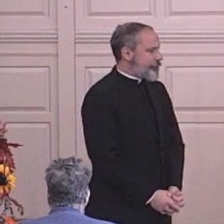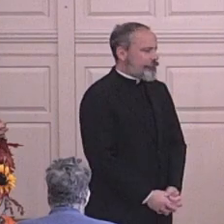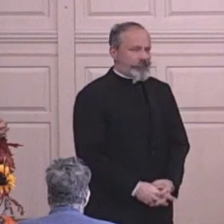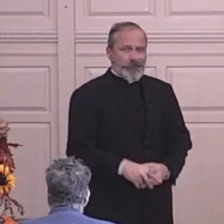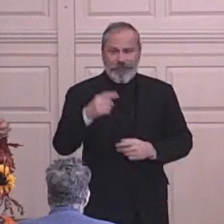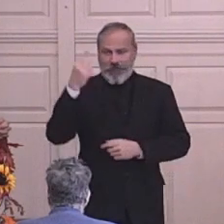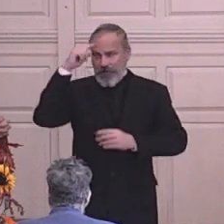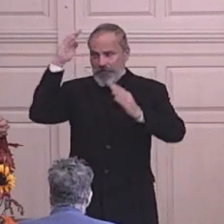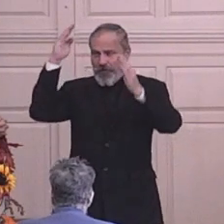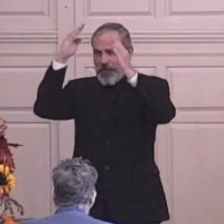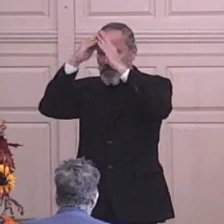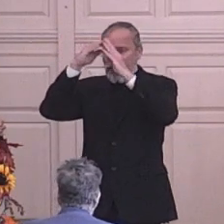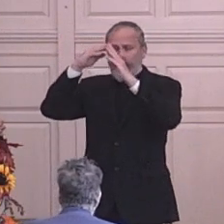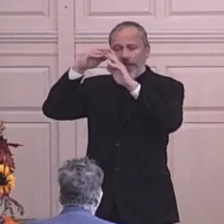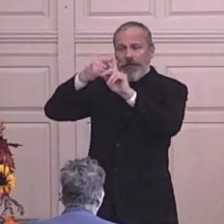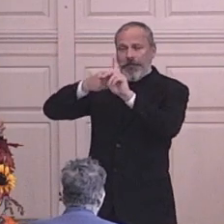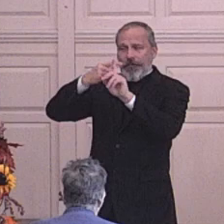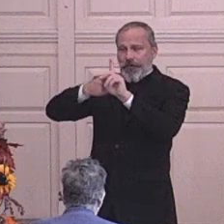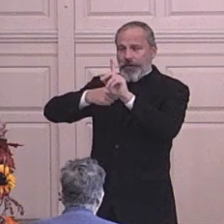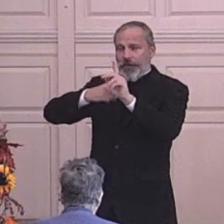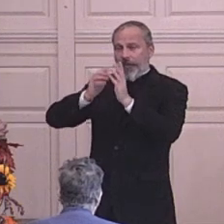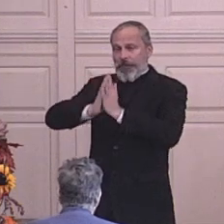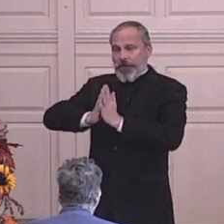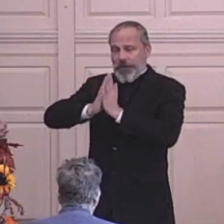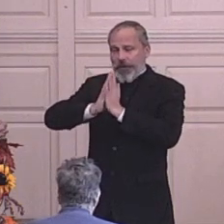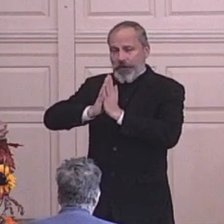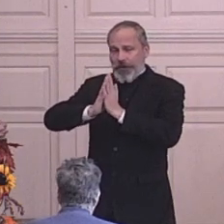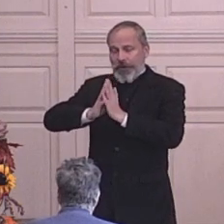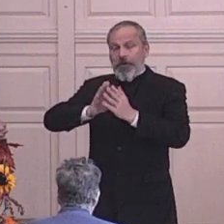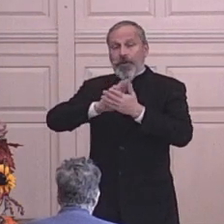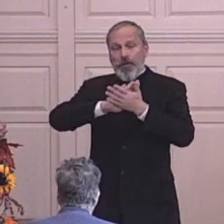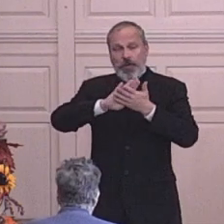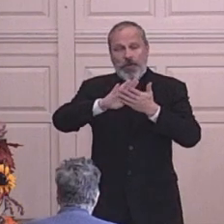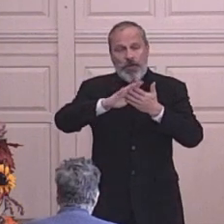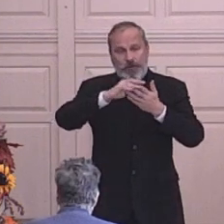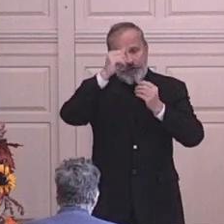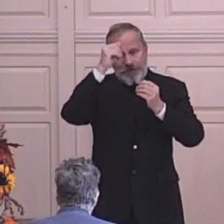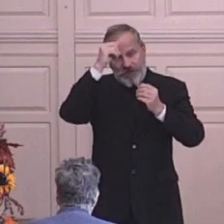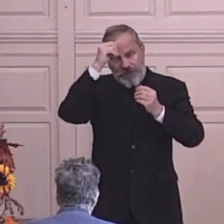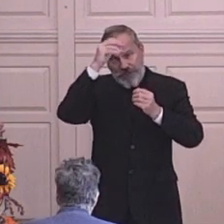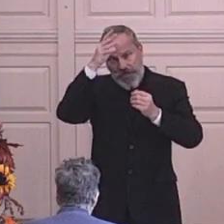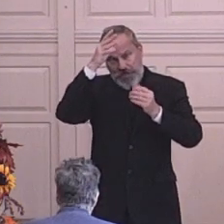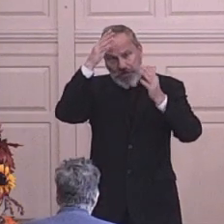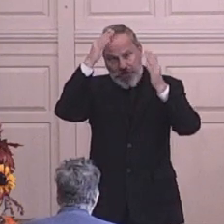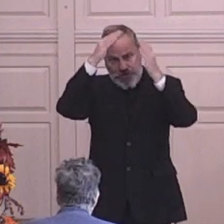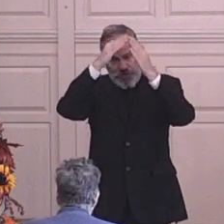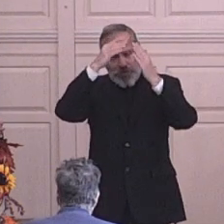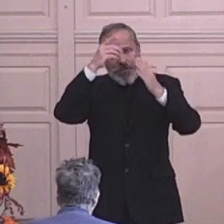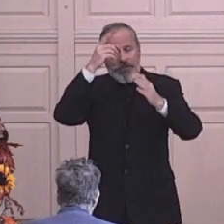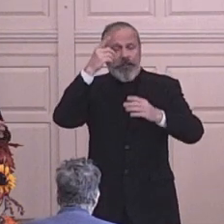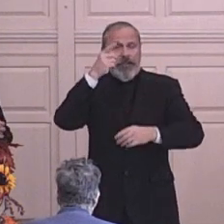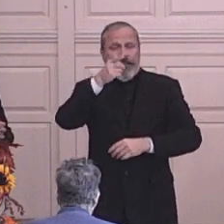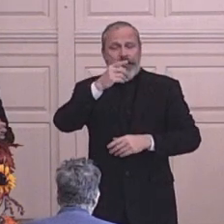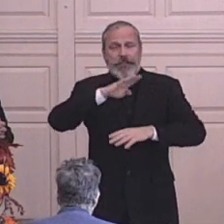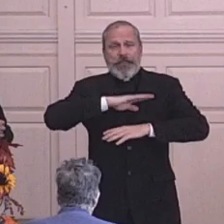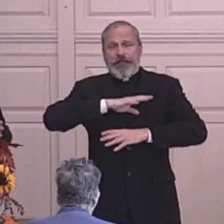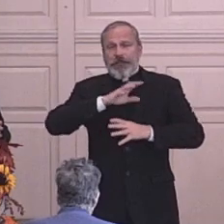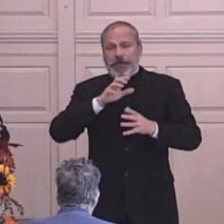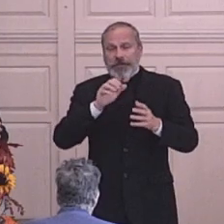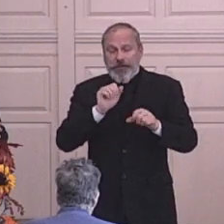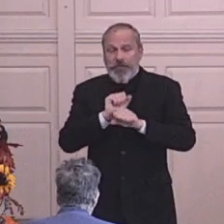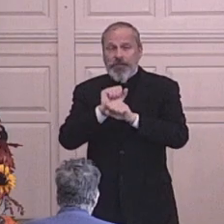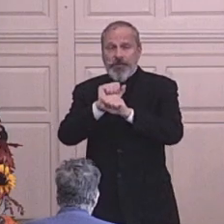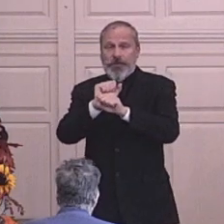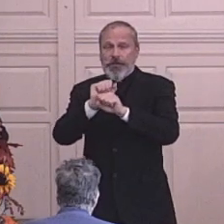For the Pope's monthly intention, that the Holy Father, as he fulfills the mission, may continue